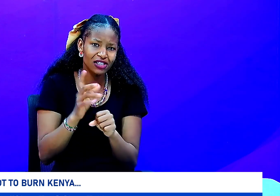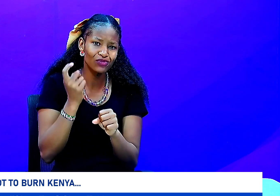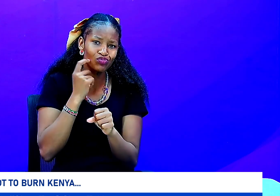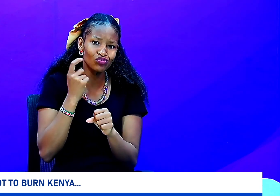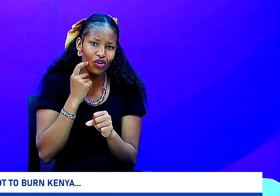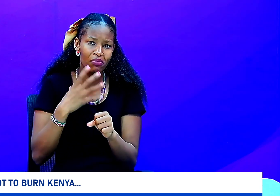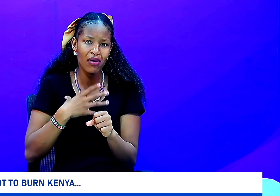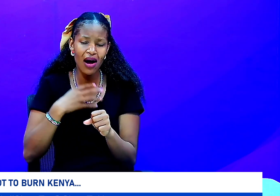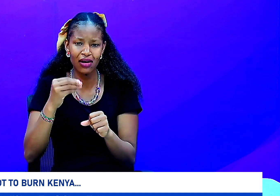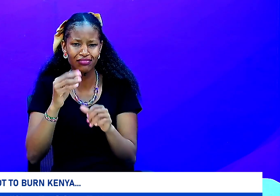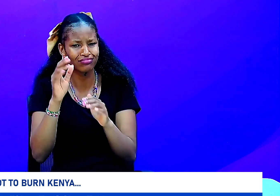supermarkets.